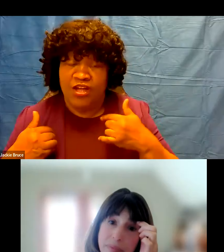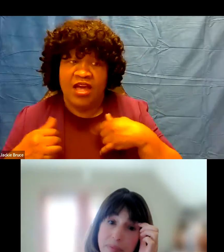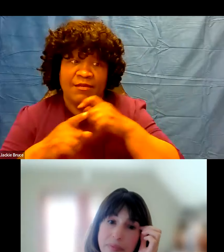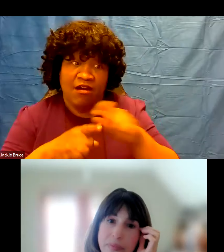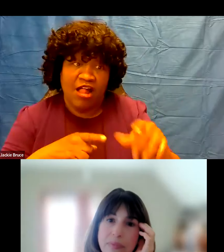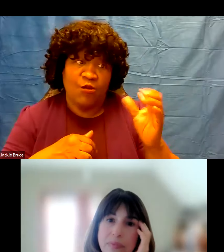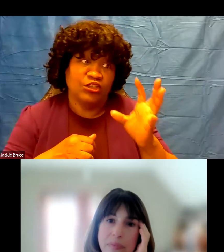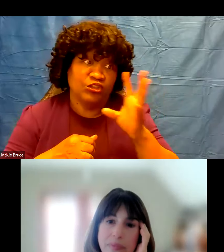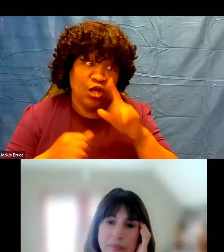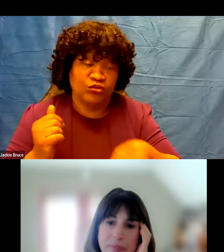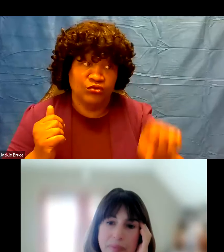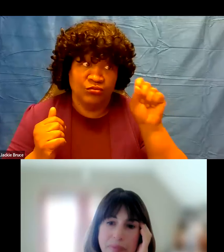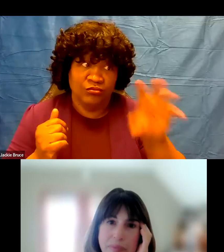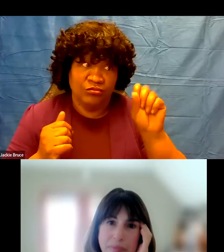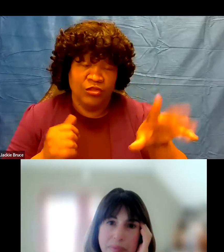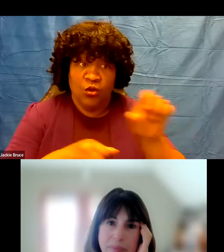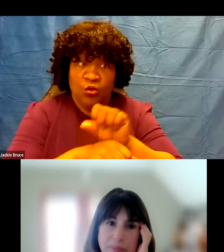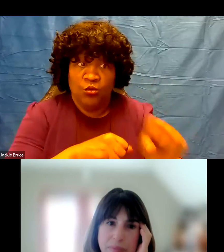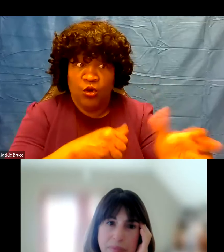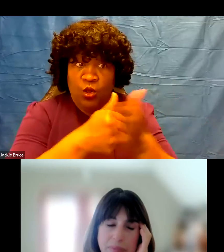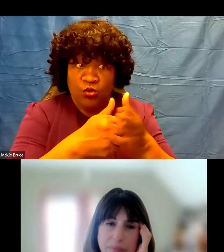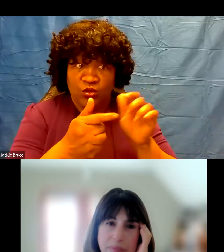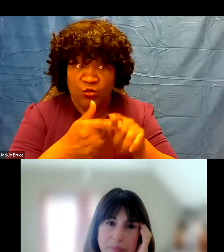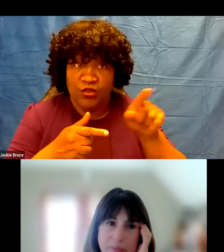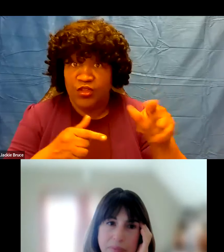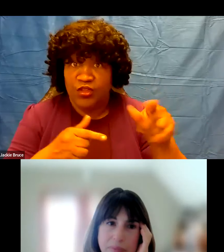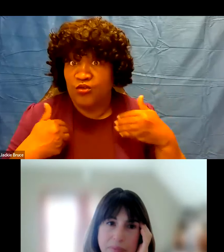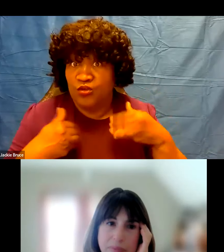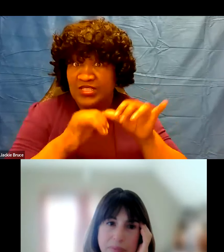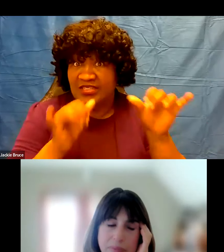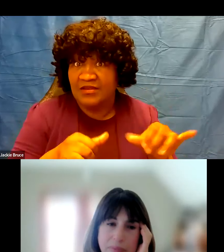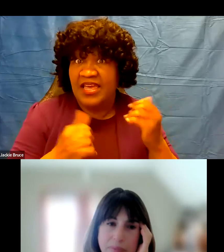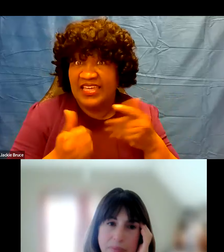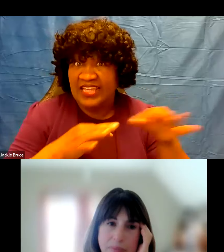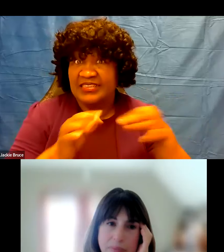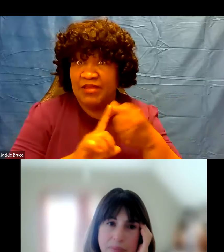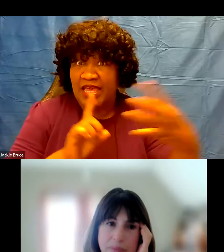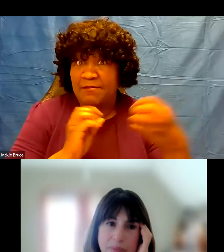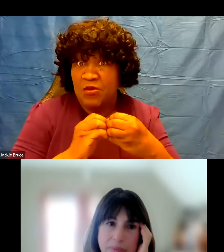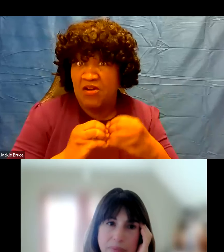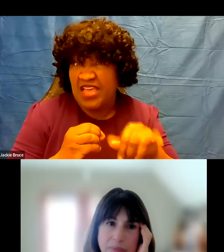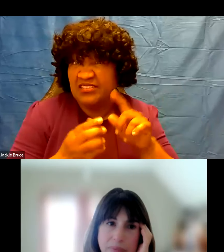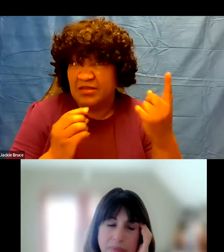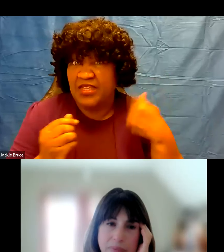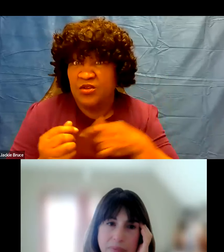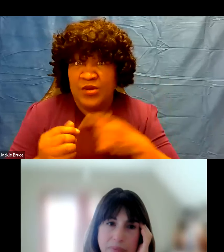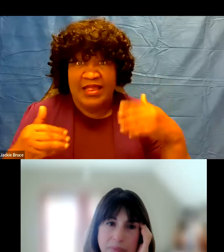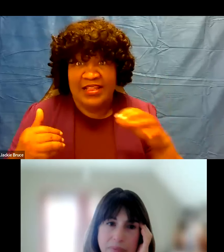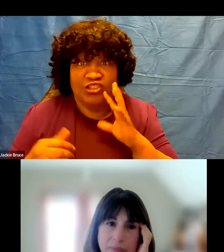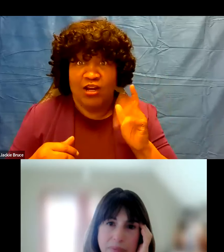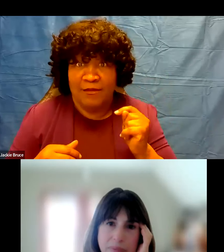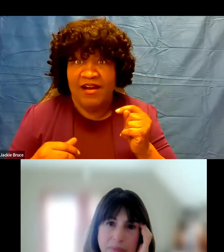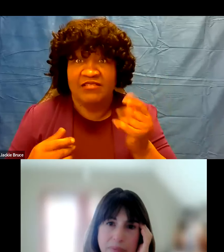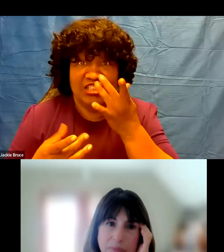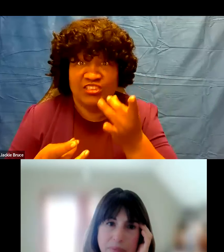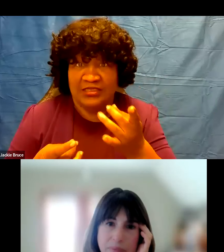to speak to someone who works closely with youth and knows the youth system and can explain that to me. So that's something we did talk about,